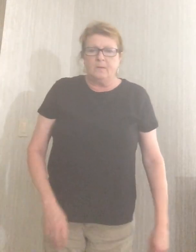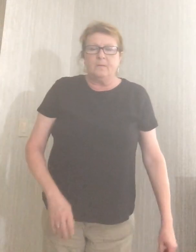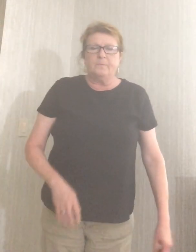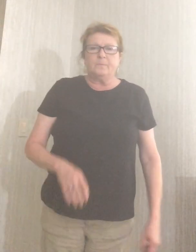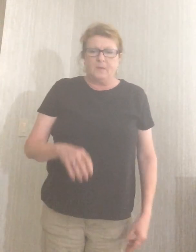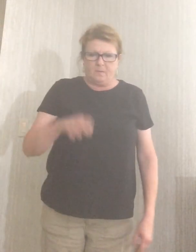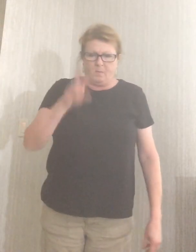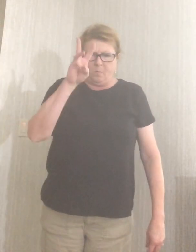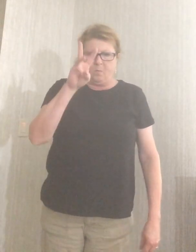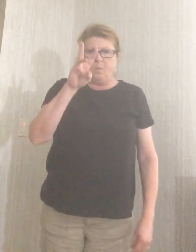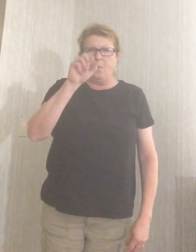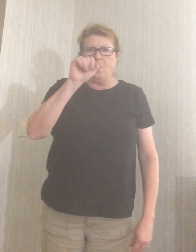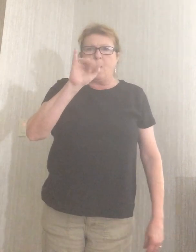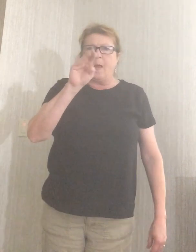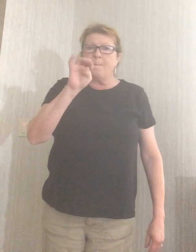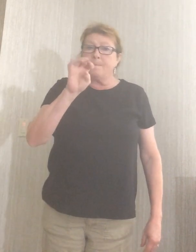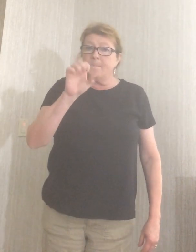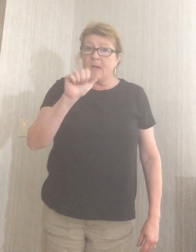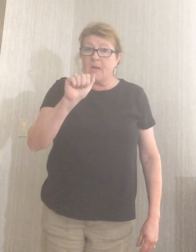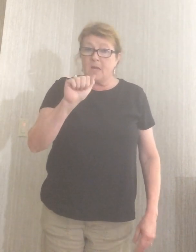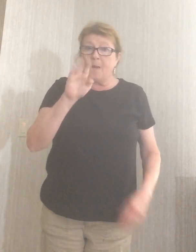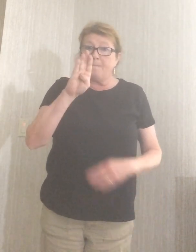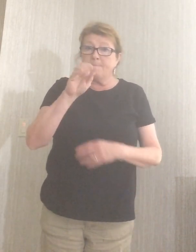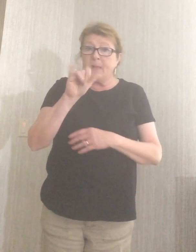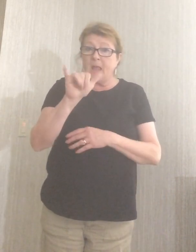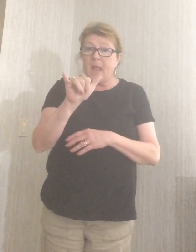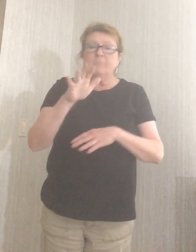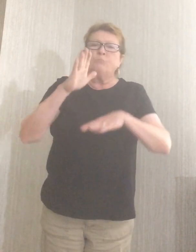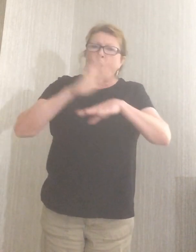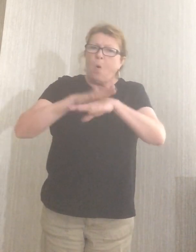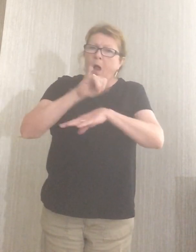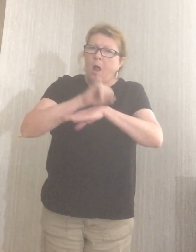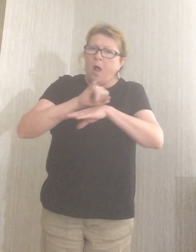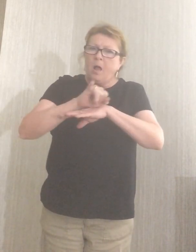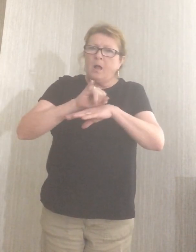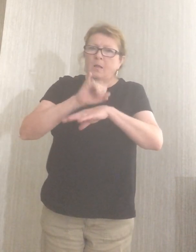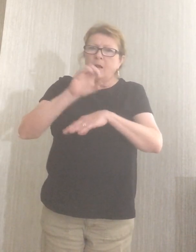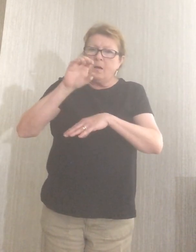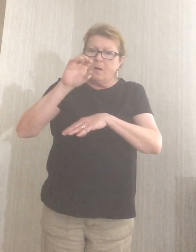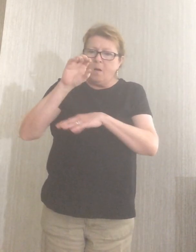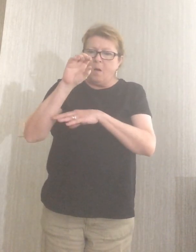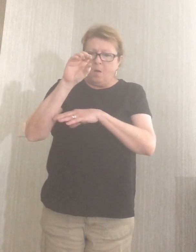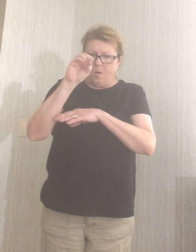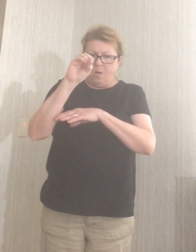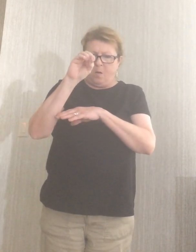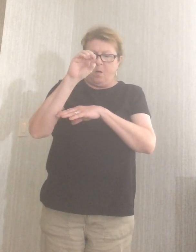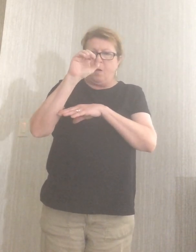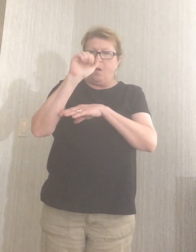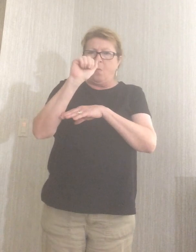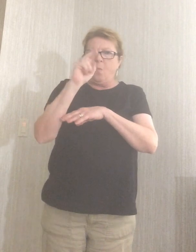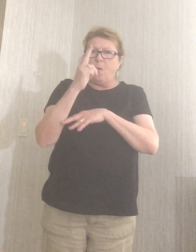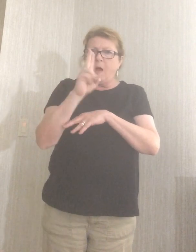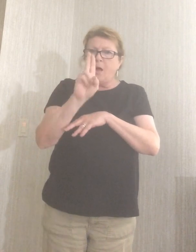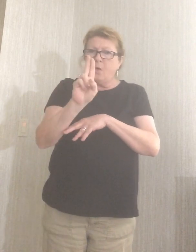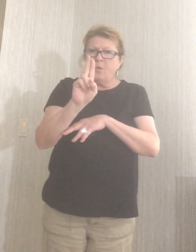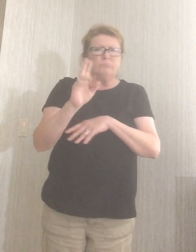Waimea Bay on the Hawaiian island of Oahu is the most beautiful place I have ever